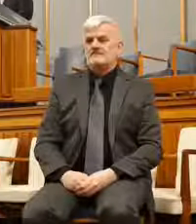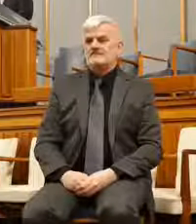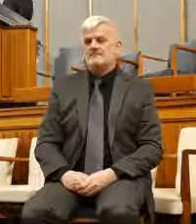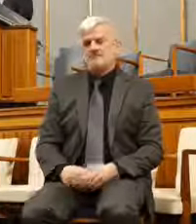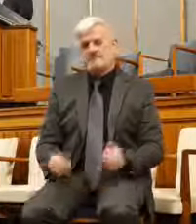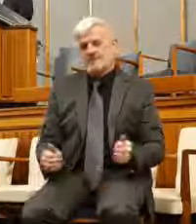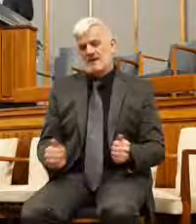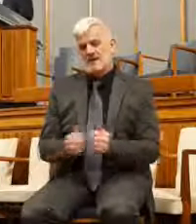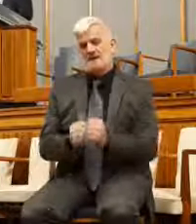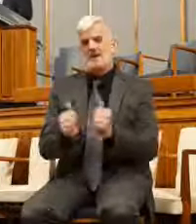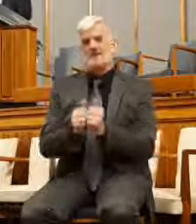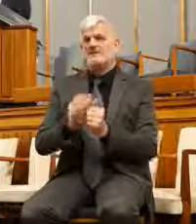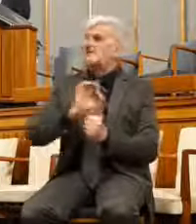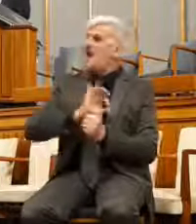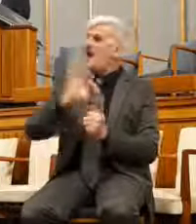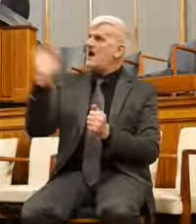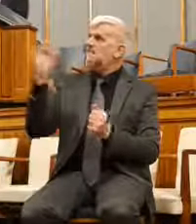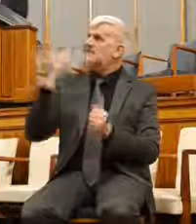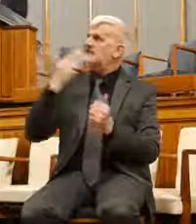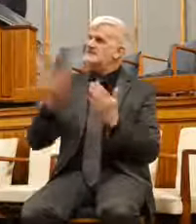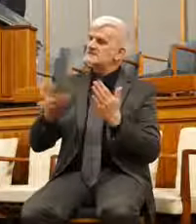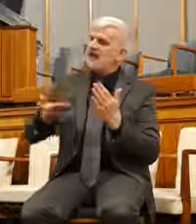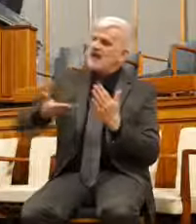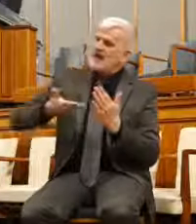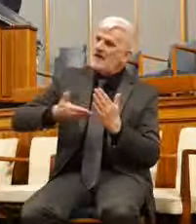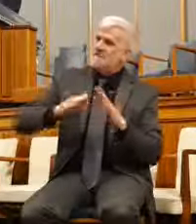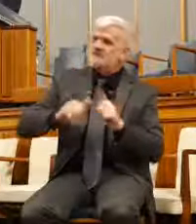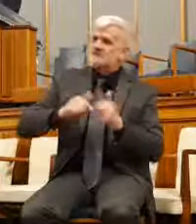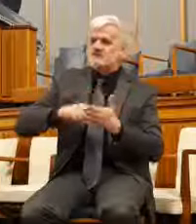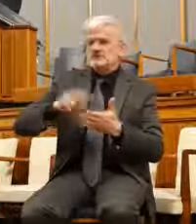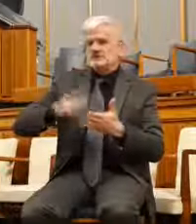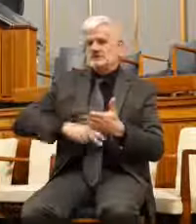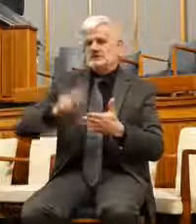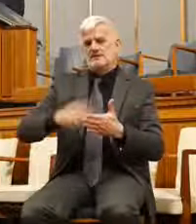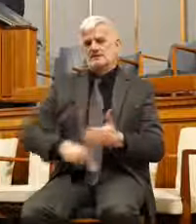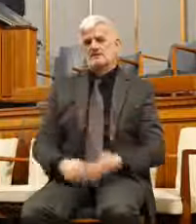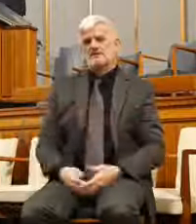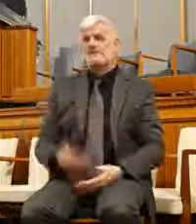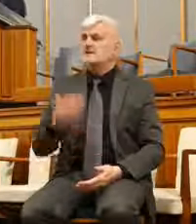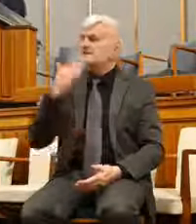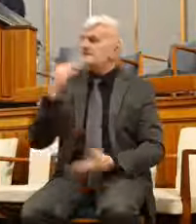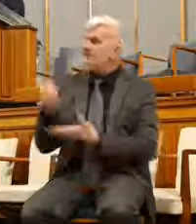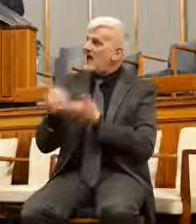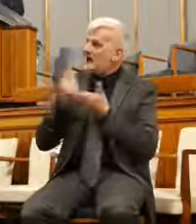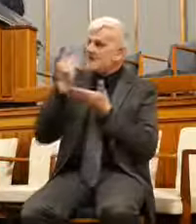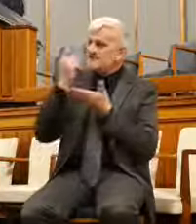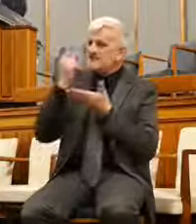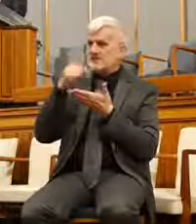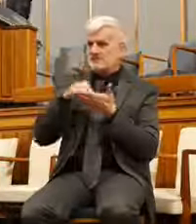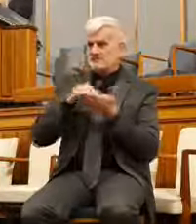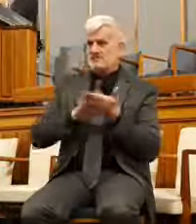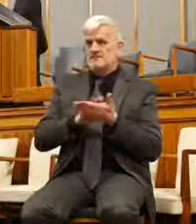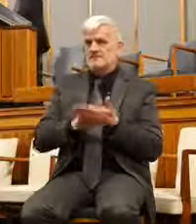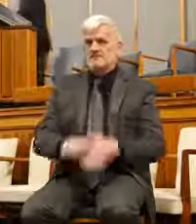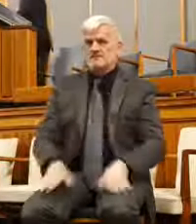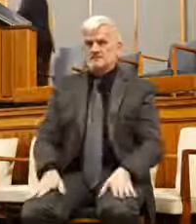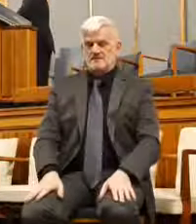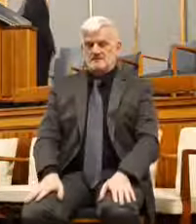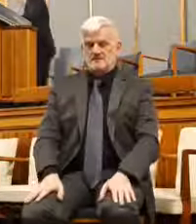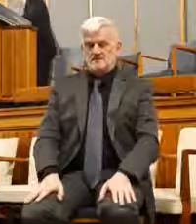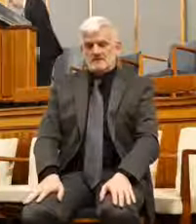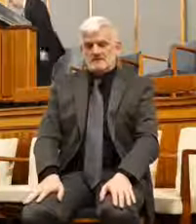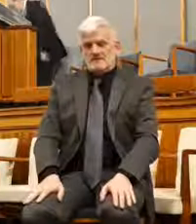May God add his blessing to that further reading of his word and grant us all understanding.